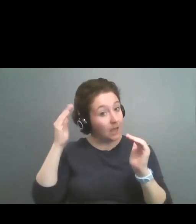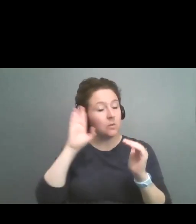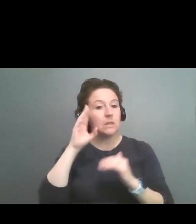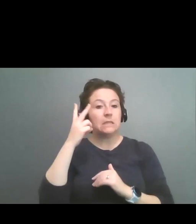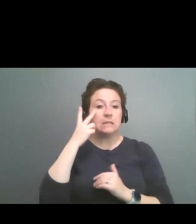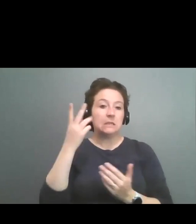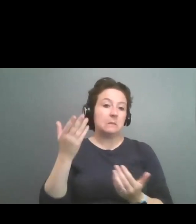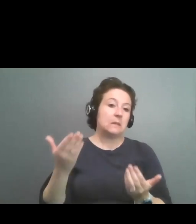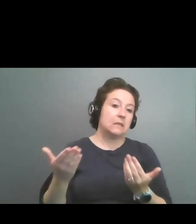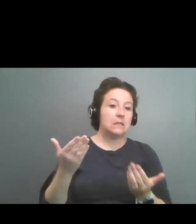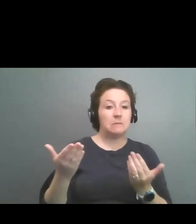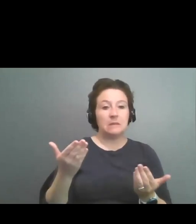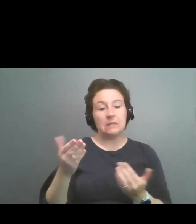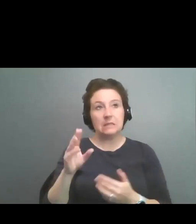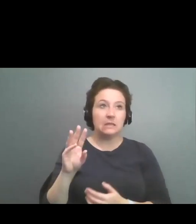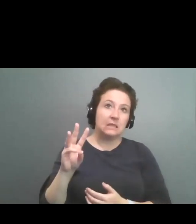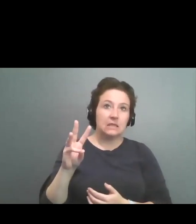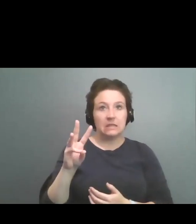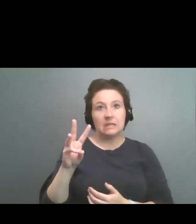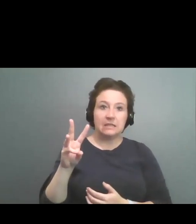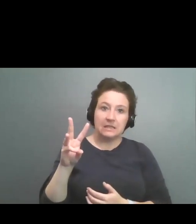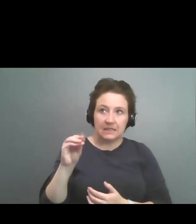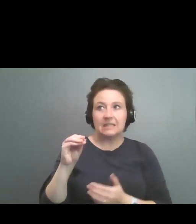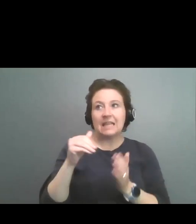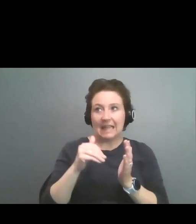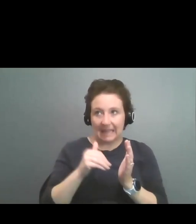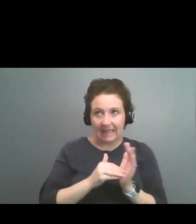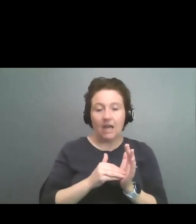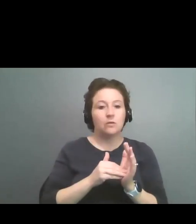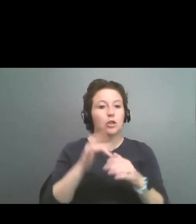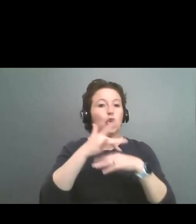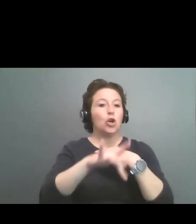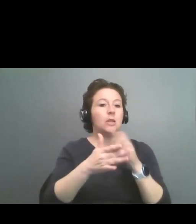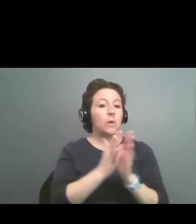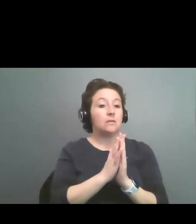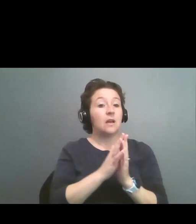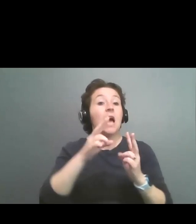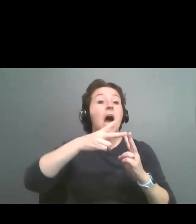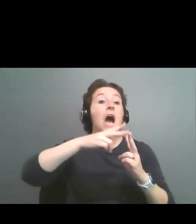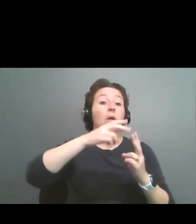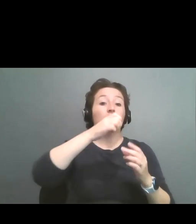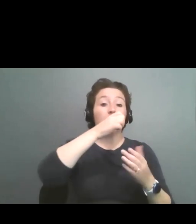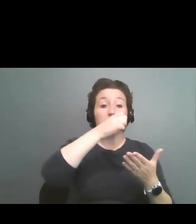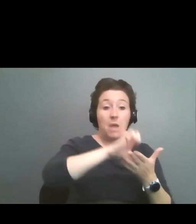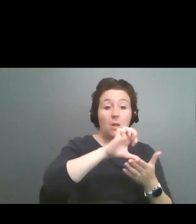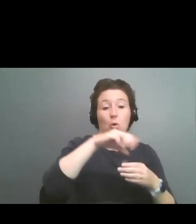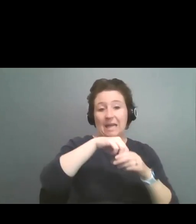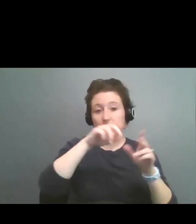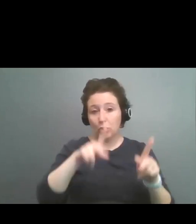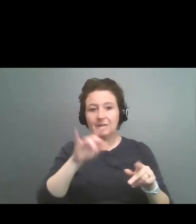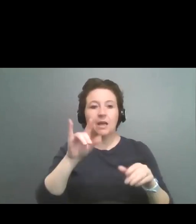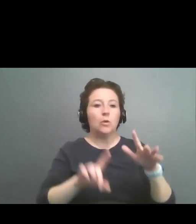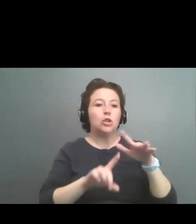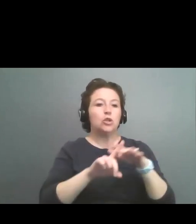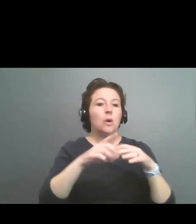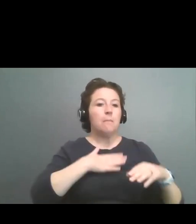probably somewhere around 60,000 early requests, either by mail or in person. So that would be voting at my